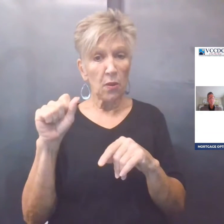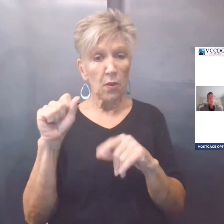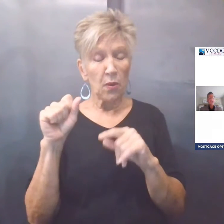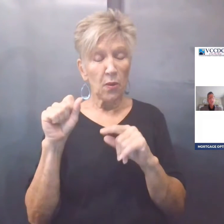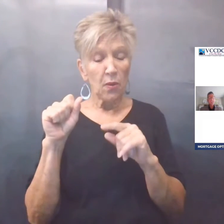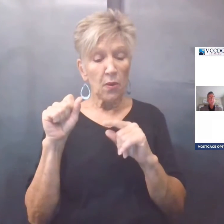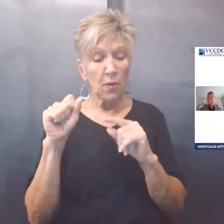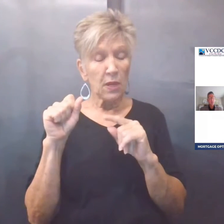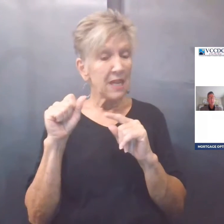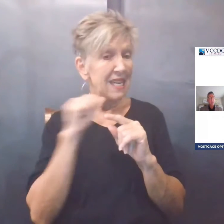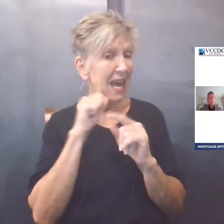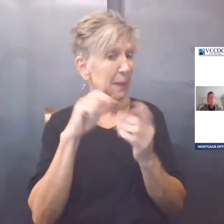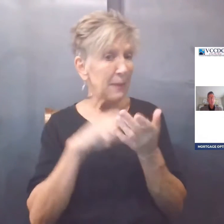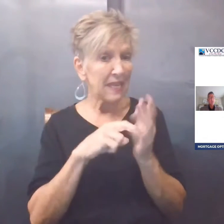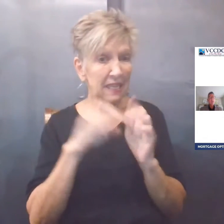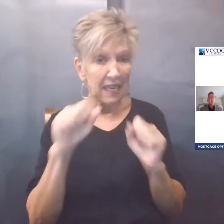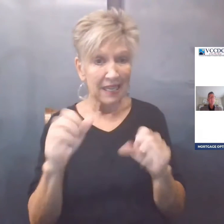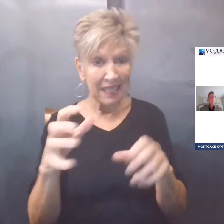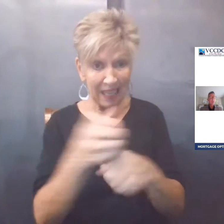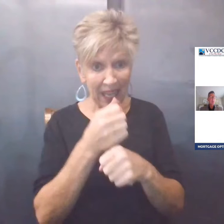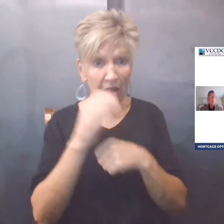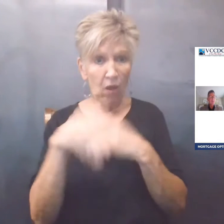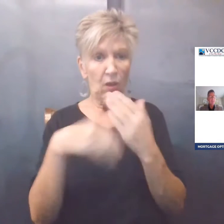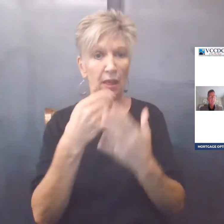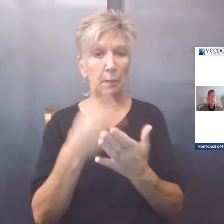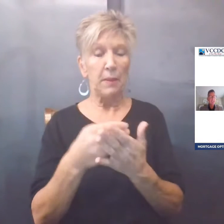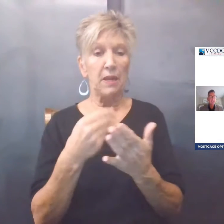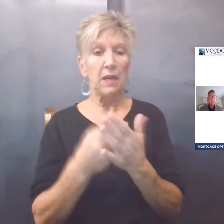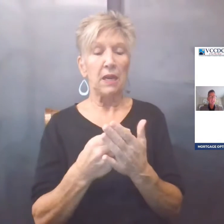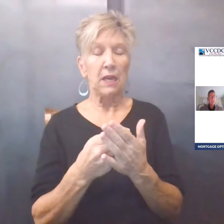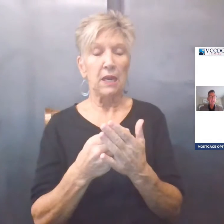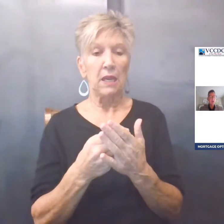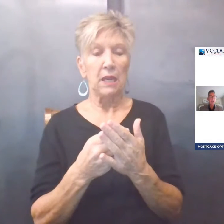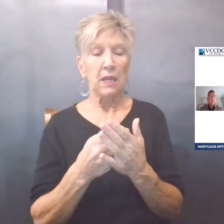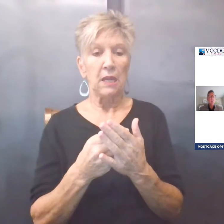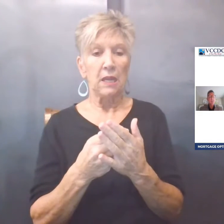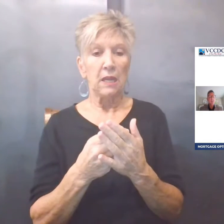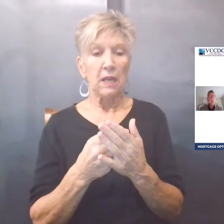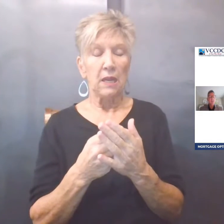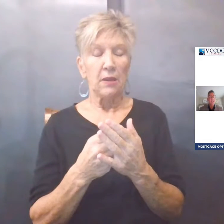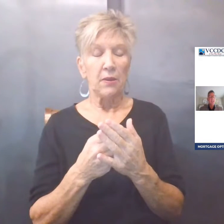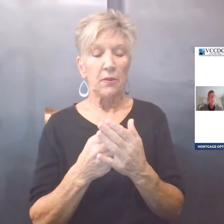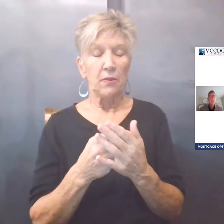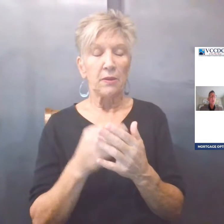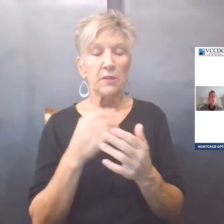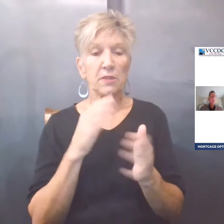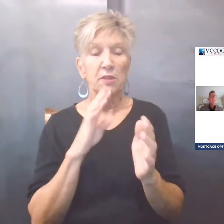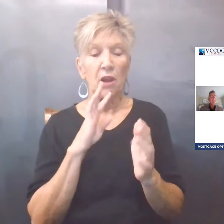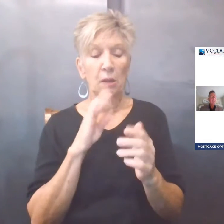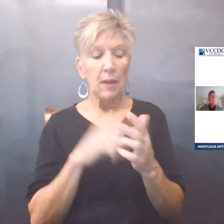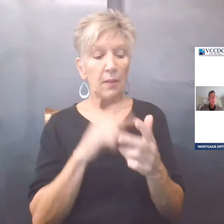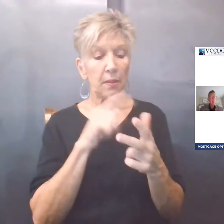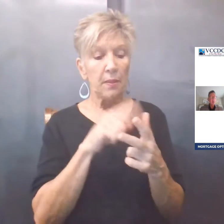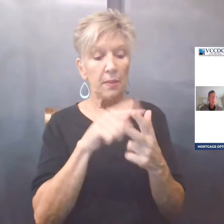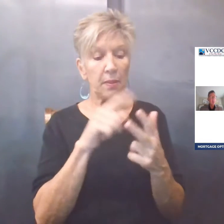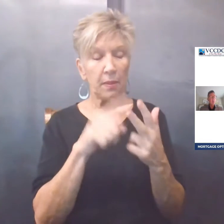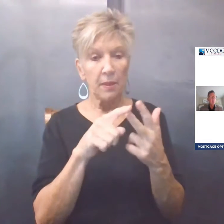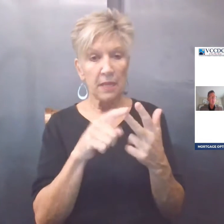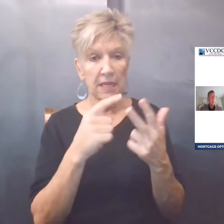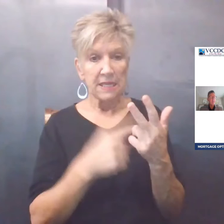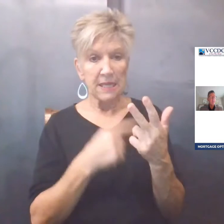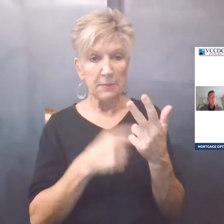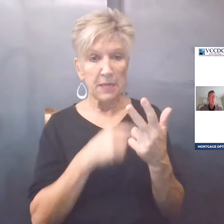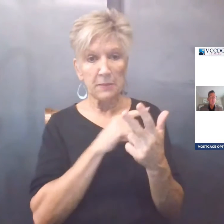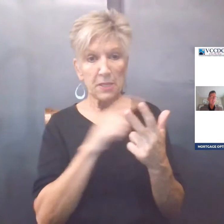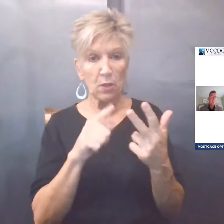necessarily mean you can access all that equity. As we talk about the fixed second and the HELOCs, you need to understand sometimes those products are